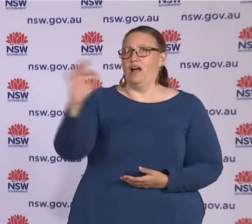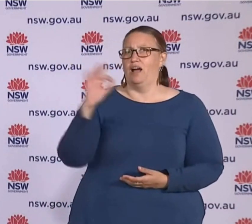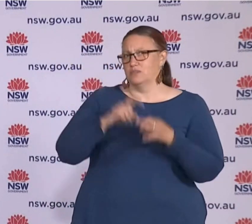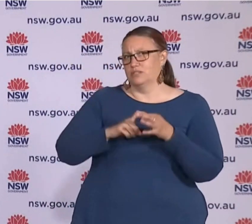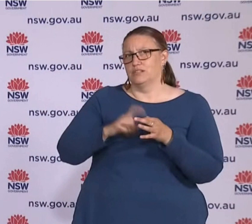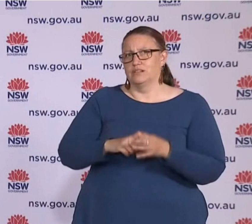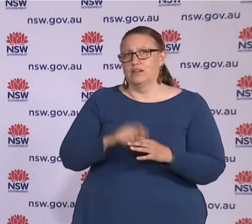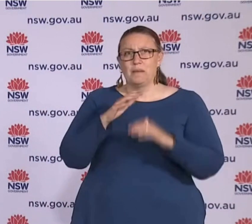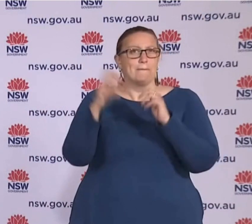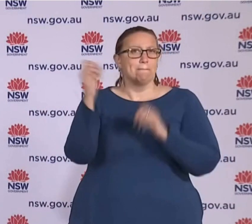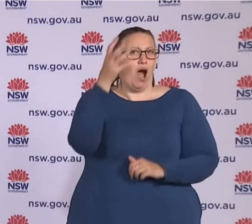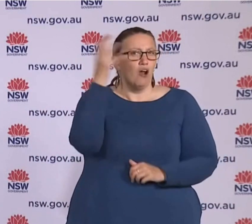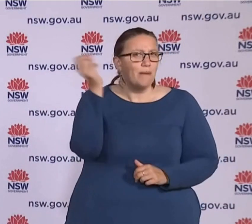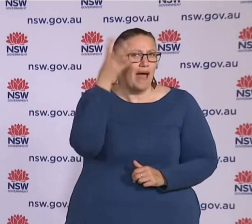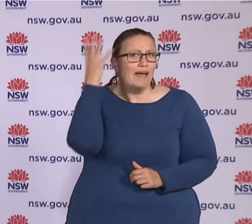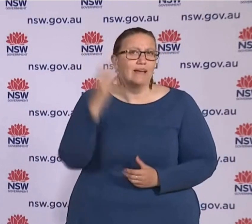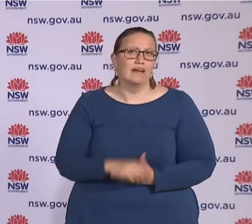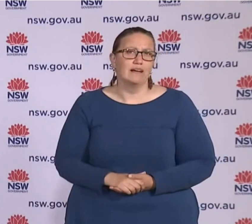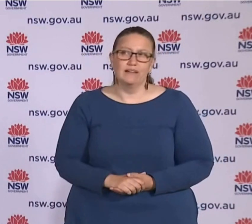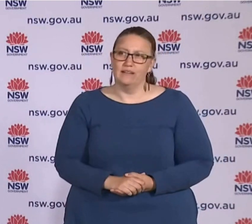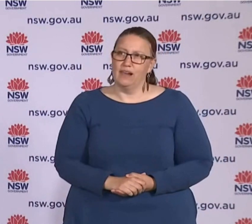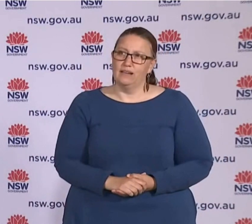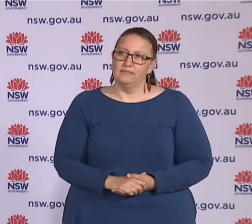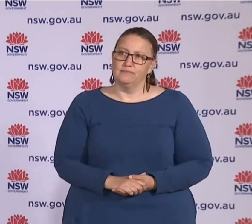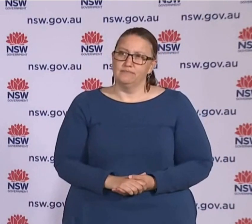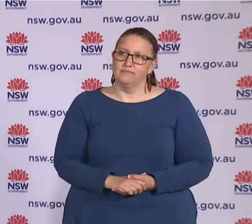ask, on Byron Bay and those kinds of areas, or Byron Bay type,